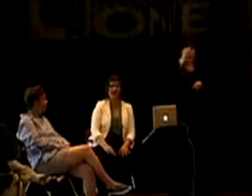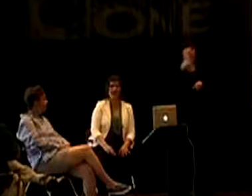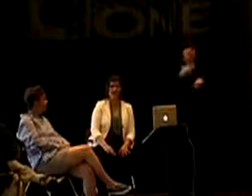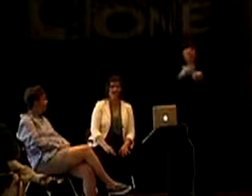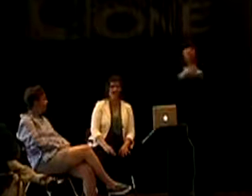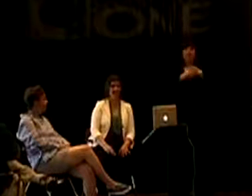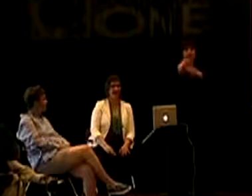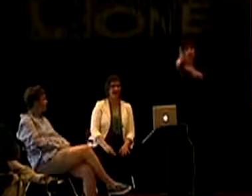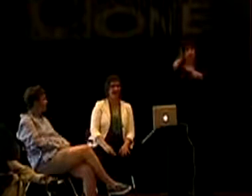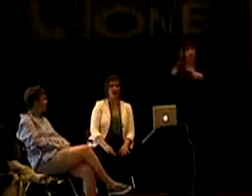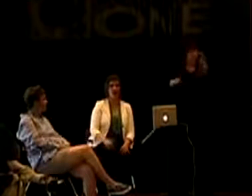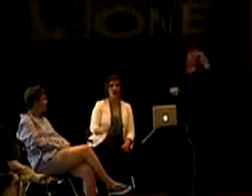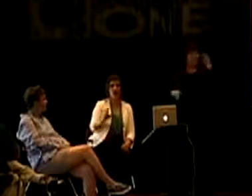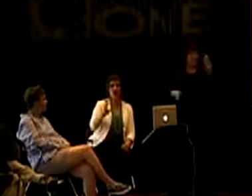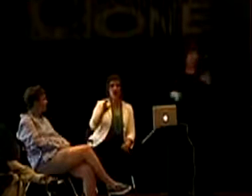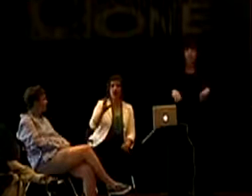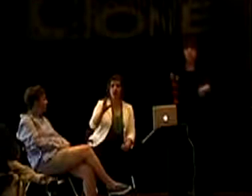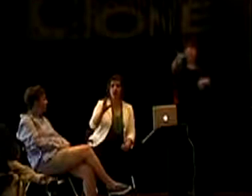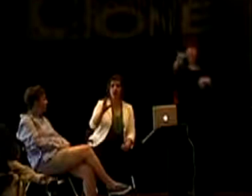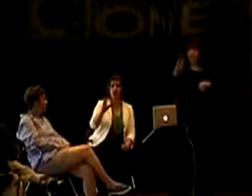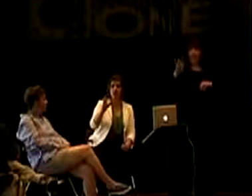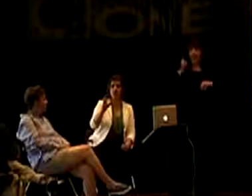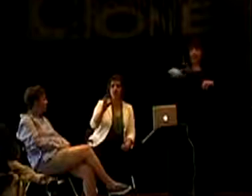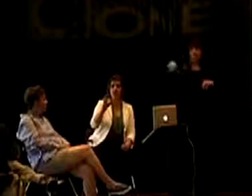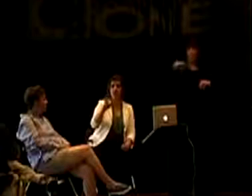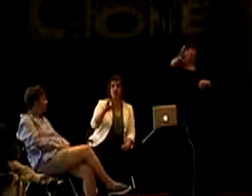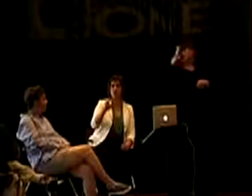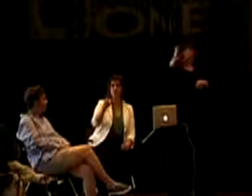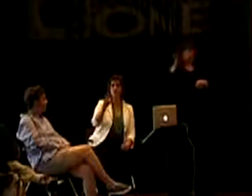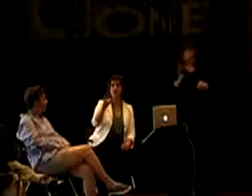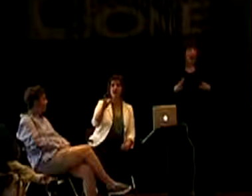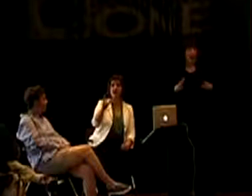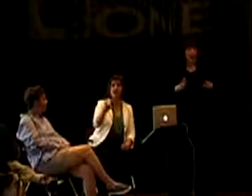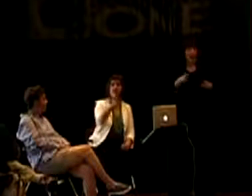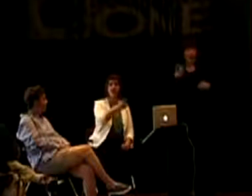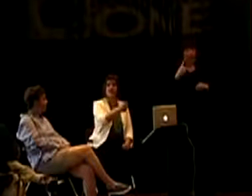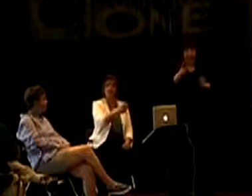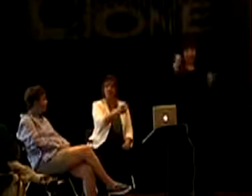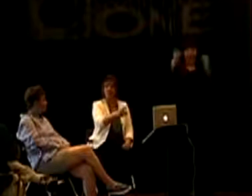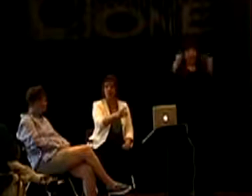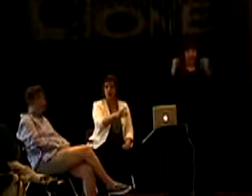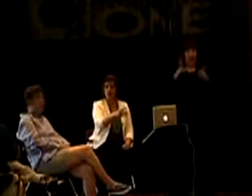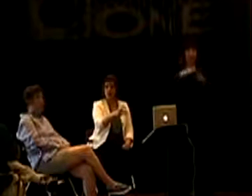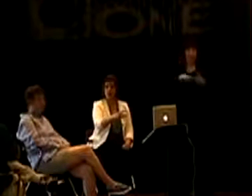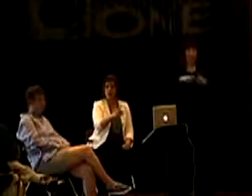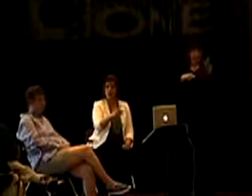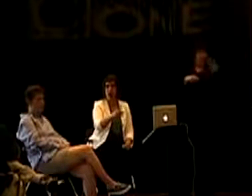we'll take that question. So if you are going to be asking a question, you're going to be signing, it'll be voiced for